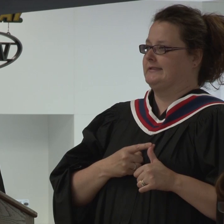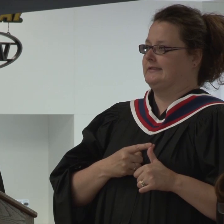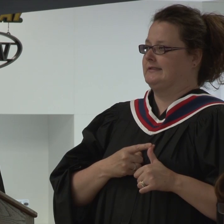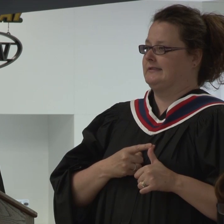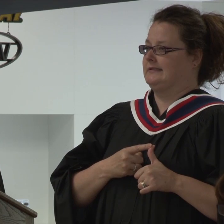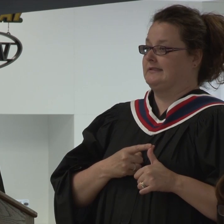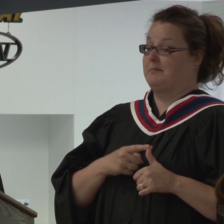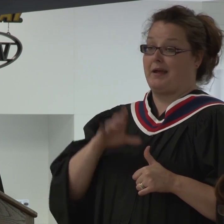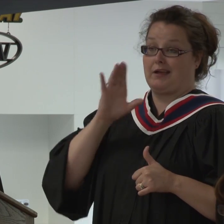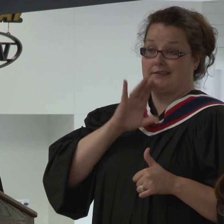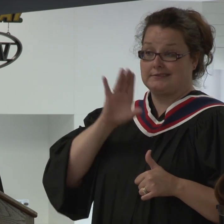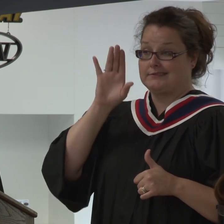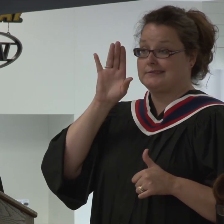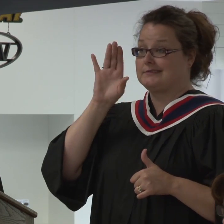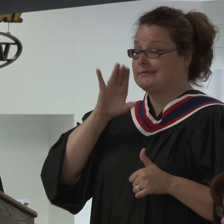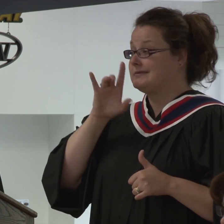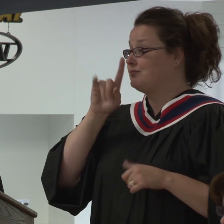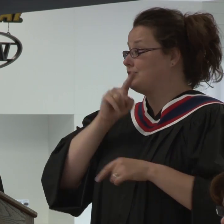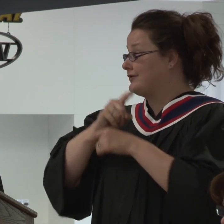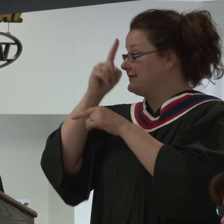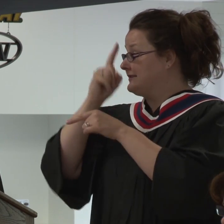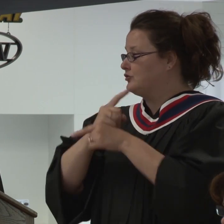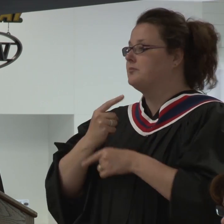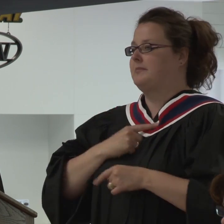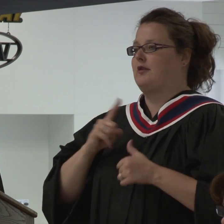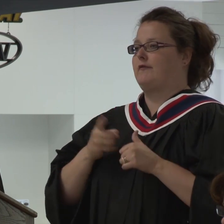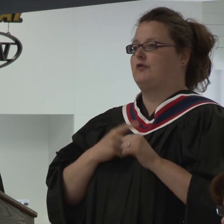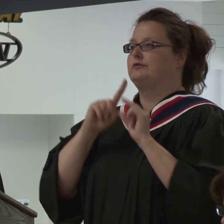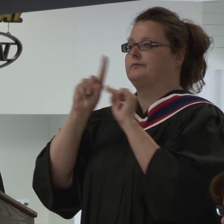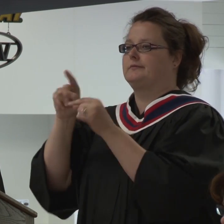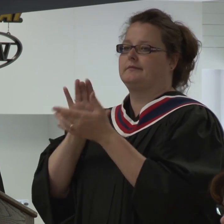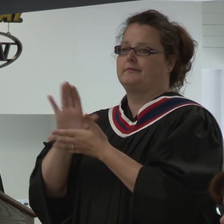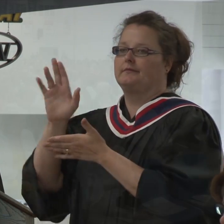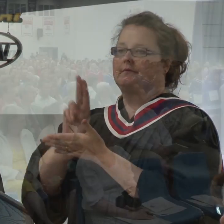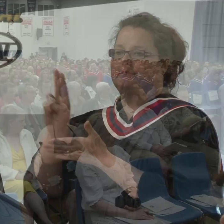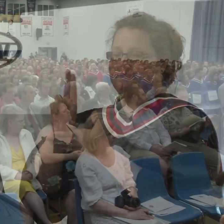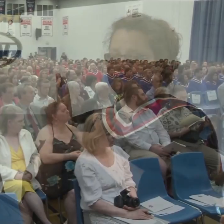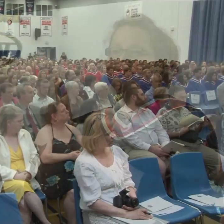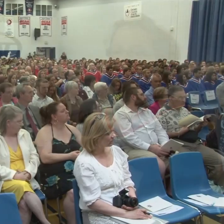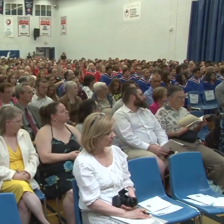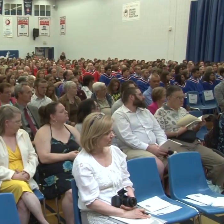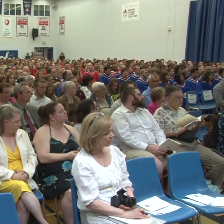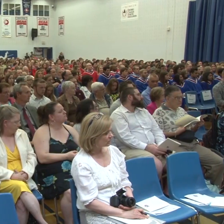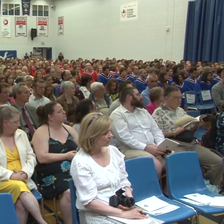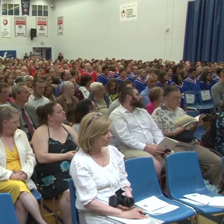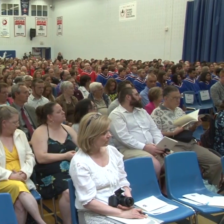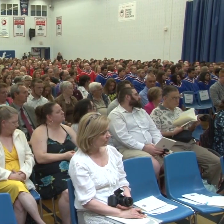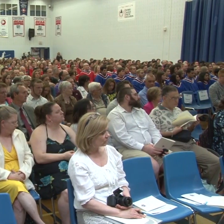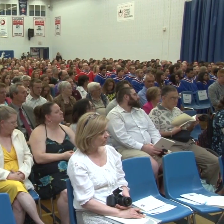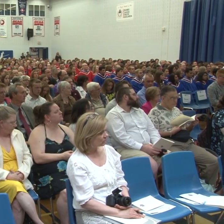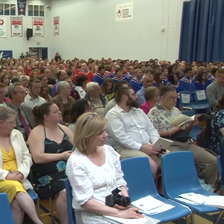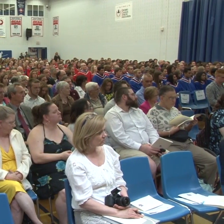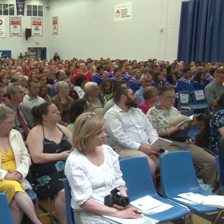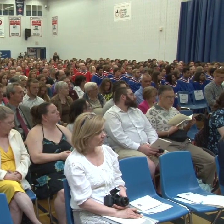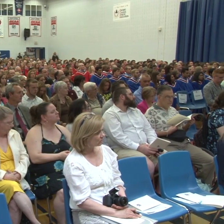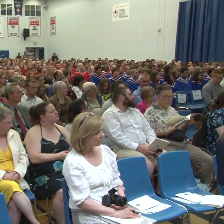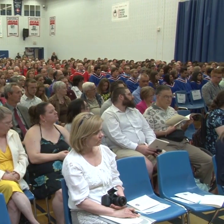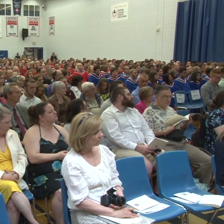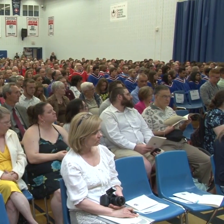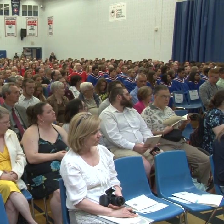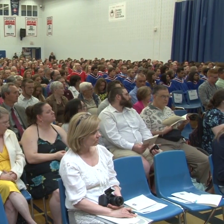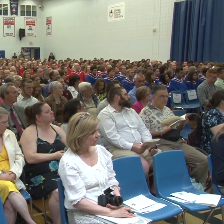both families to earn a post-secondary degree. So it meant a lot when I